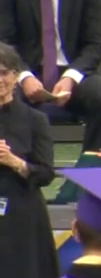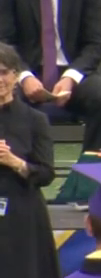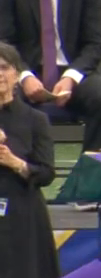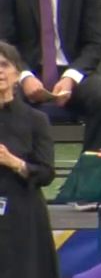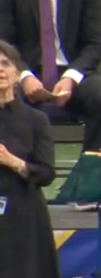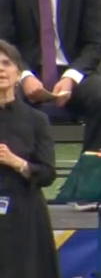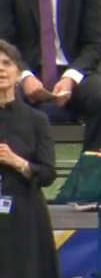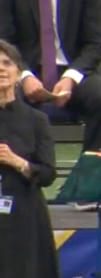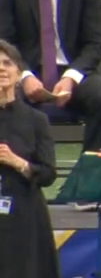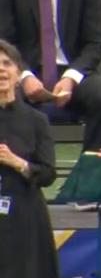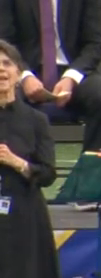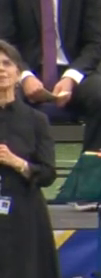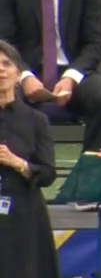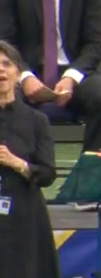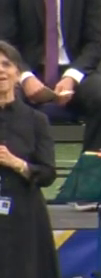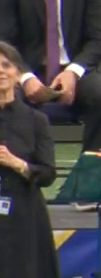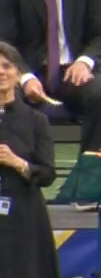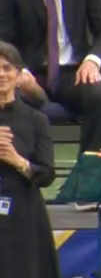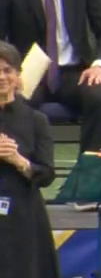Sarah Hillestad.